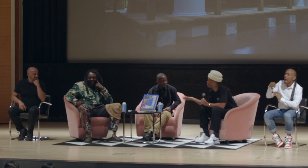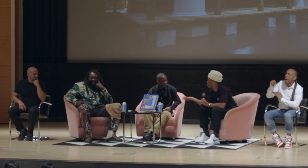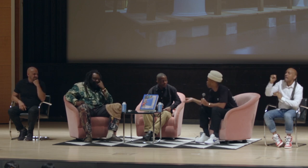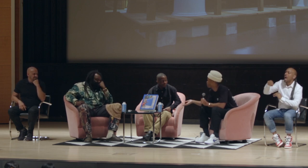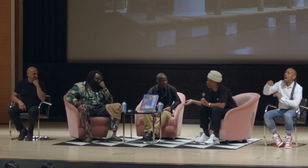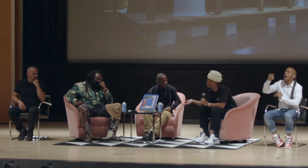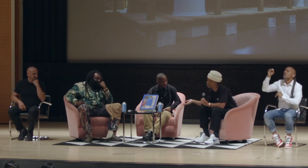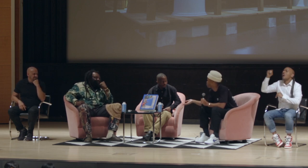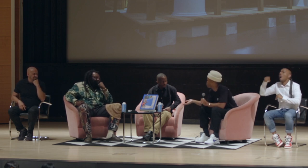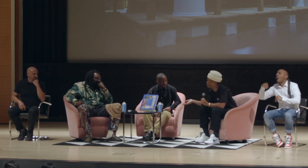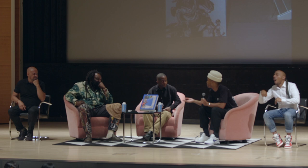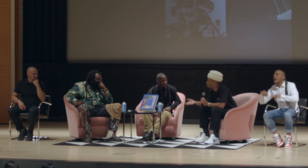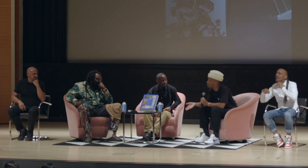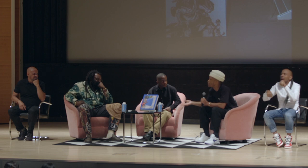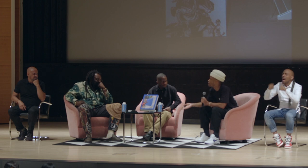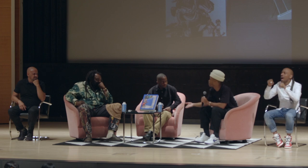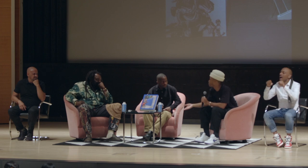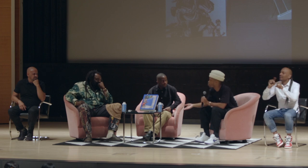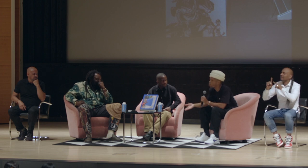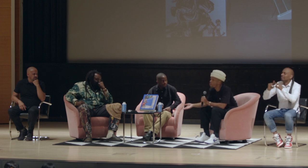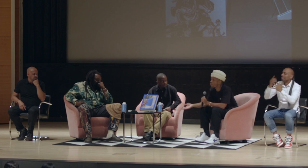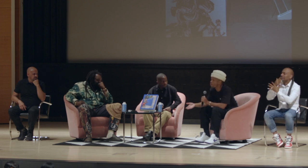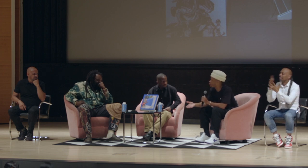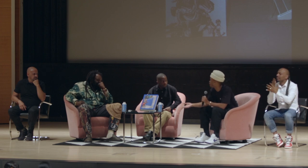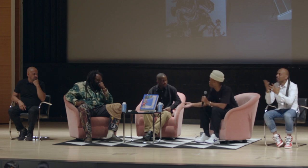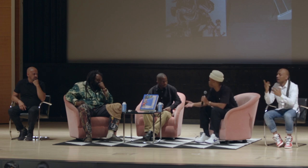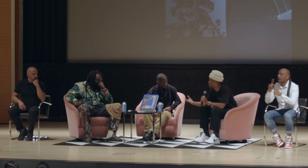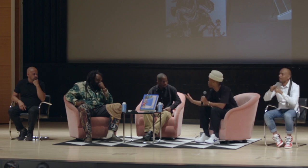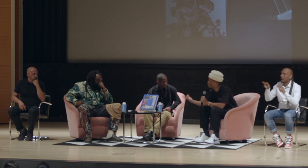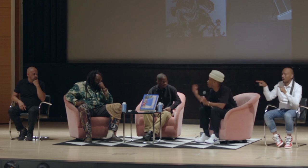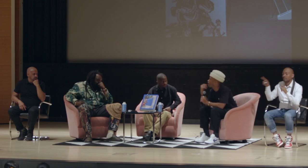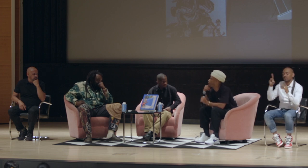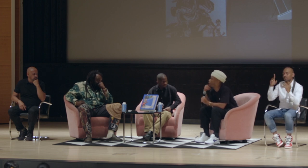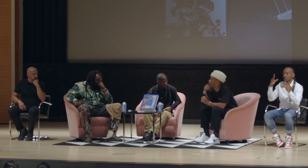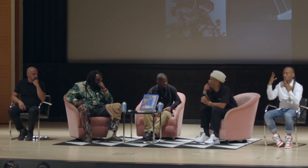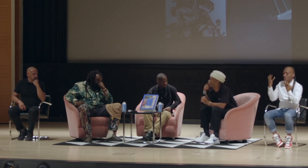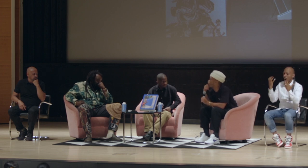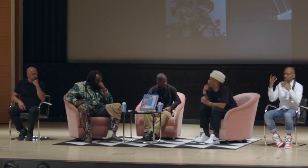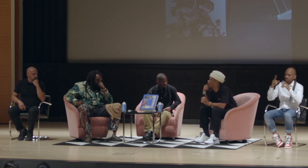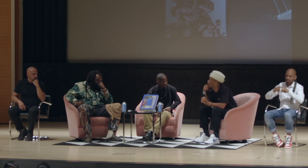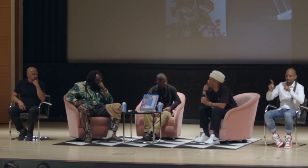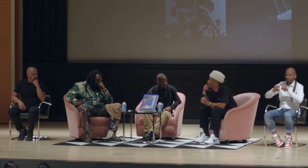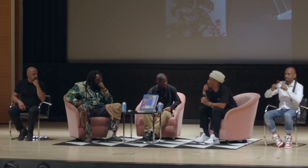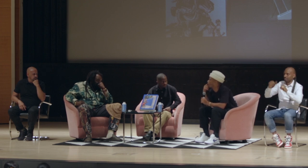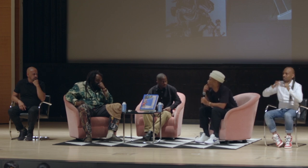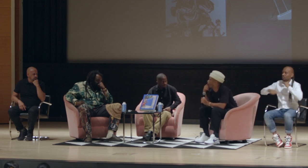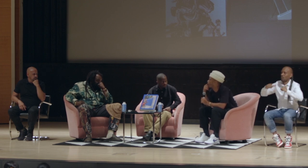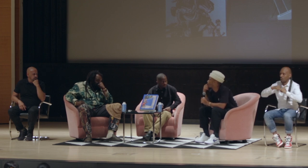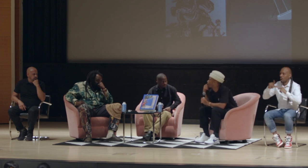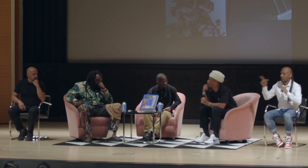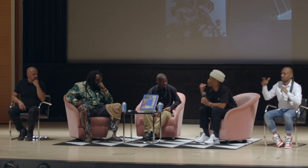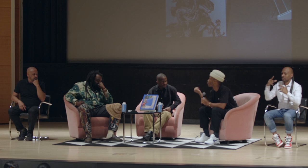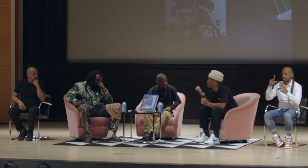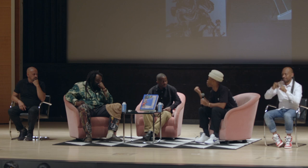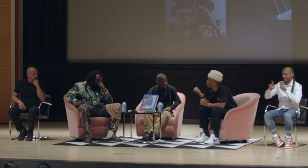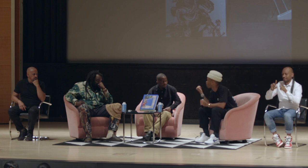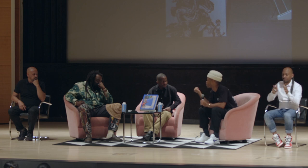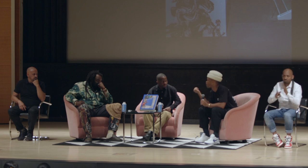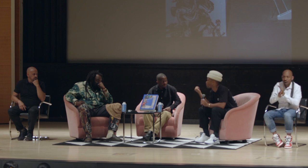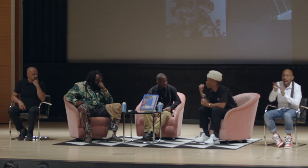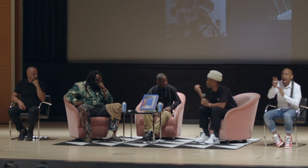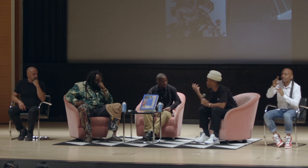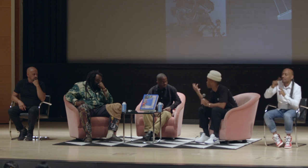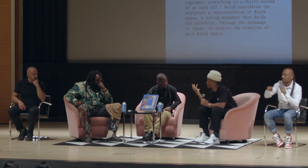he wanted to significantly reduce the show. I mean, it is sort of 1/3 of the objects that had been traveling, and that's so funny